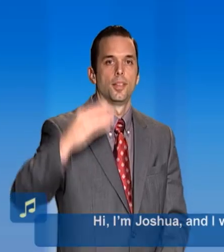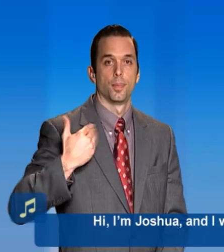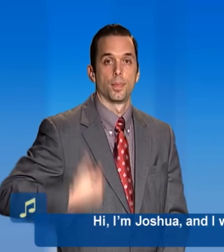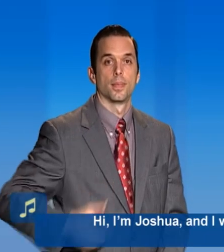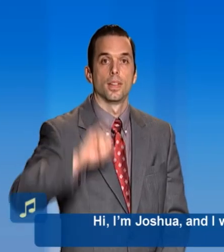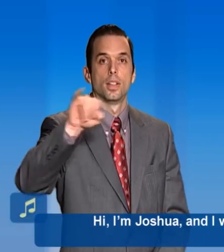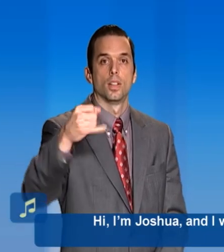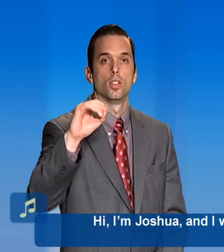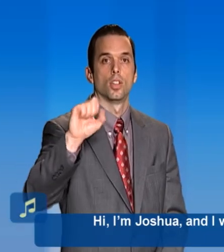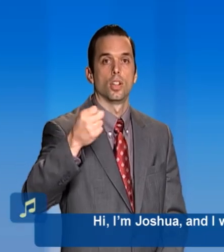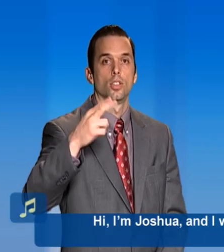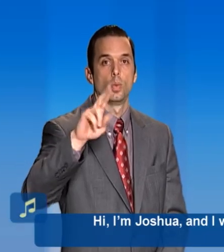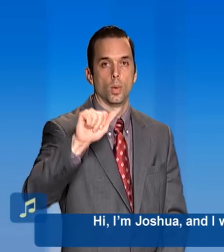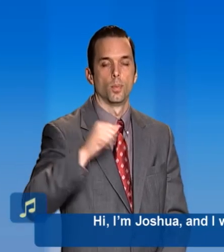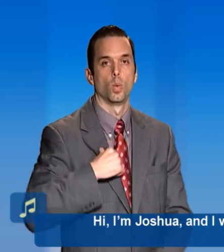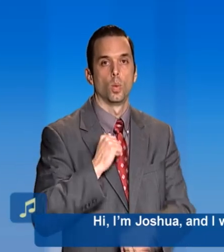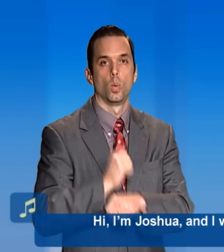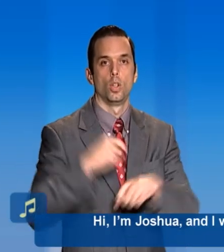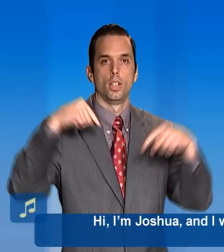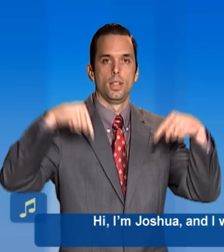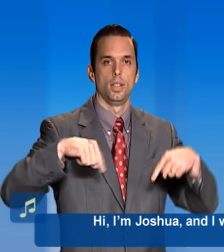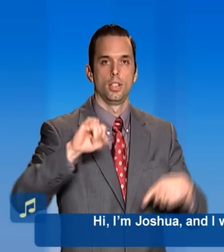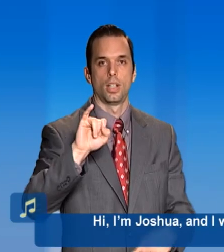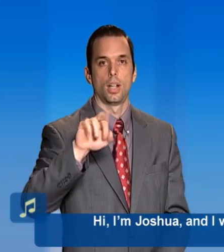Hi, I'm Joshua, and I work for the IRS.